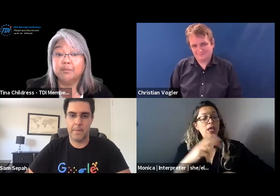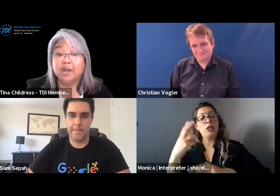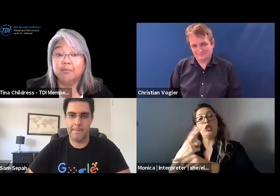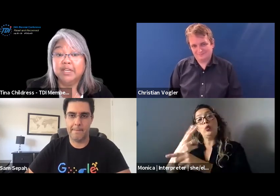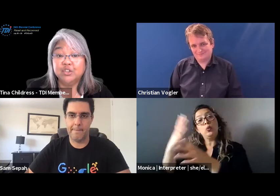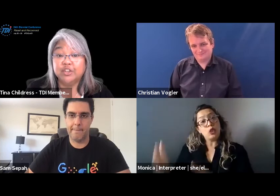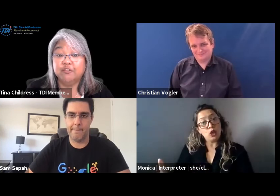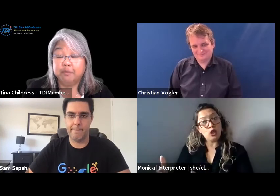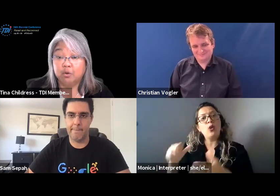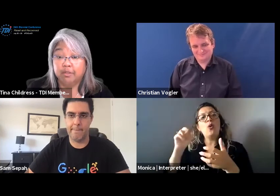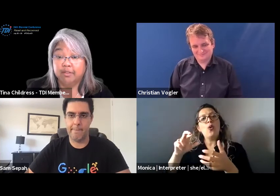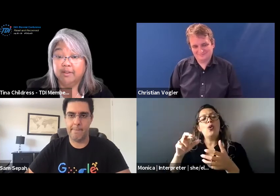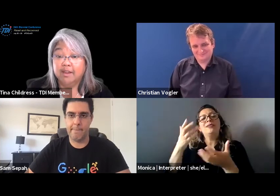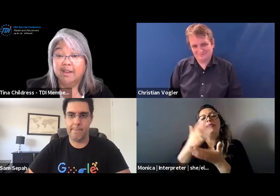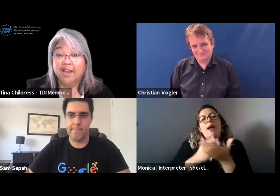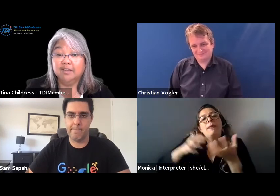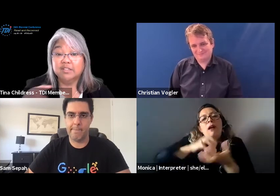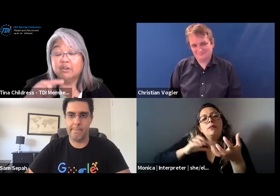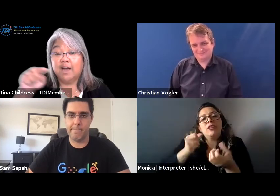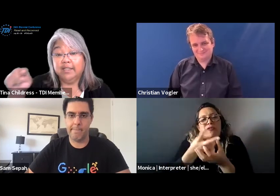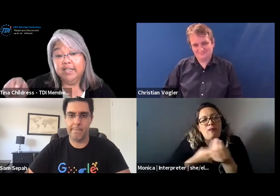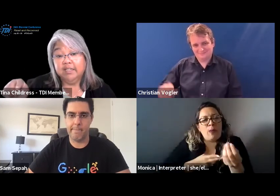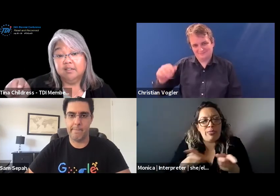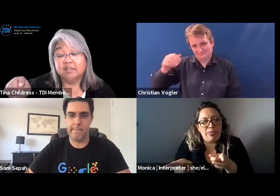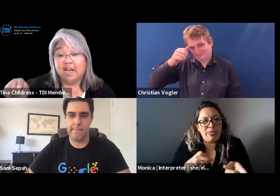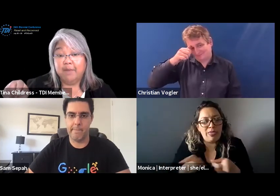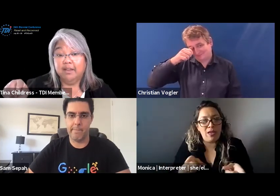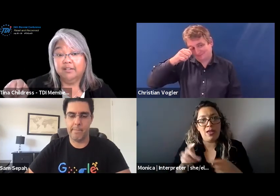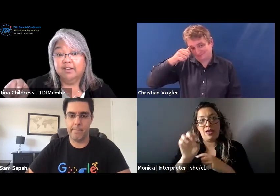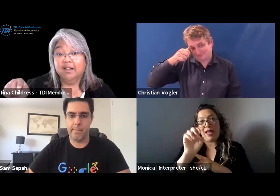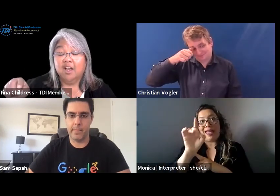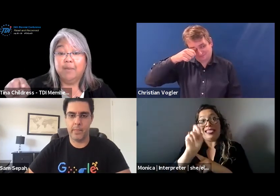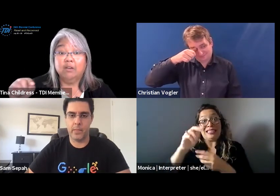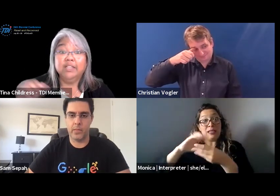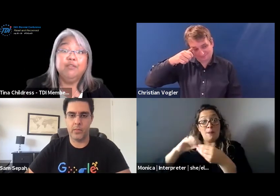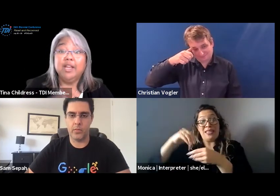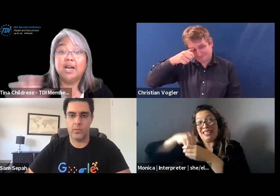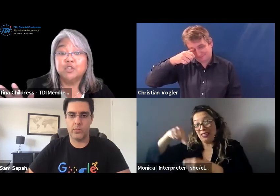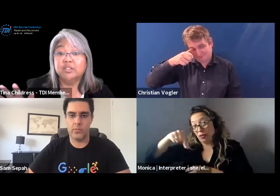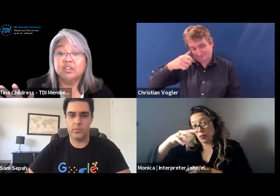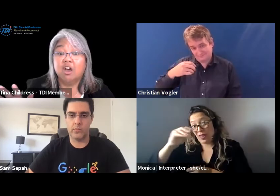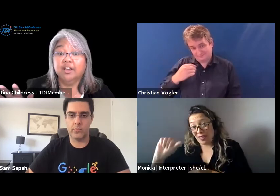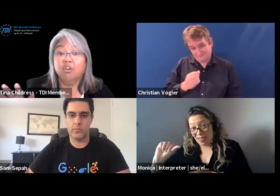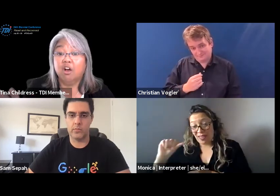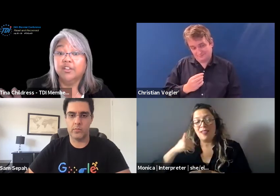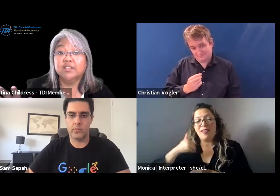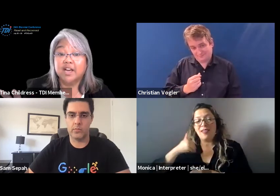some combination of both? And so Eileen's comment about leaving captions on all the